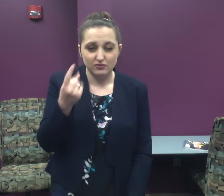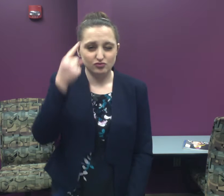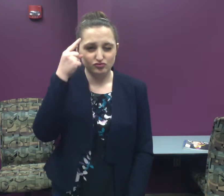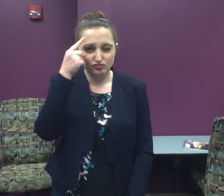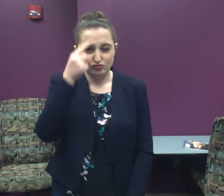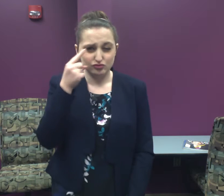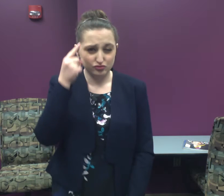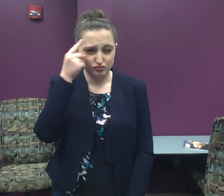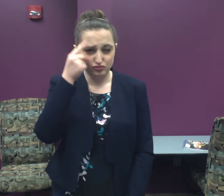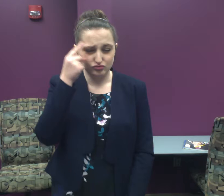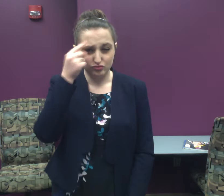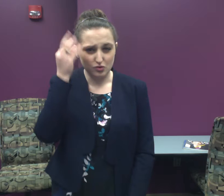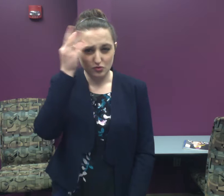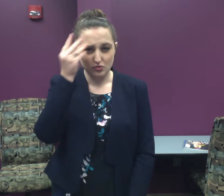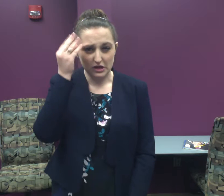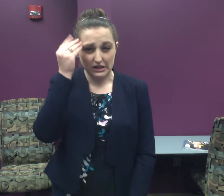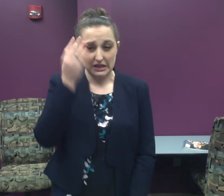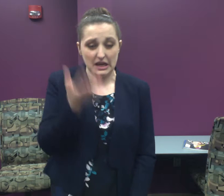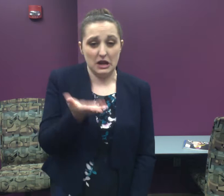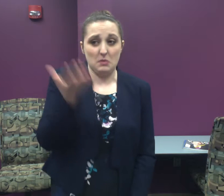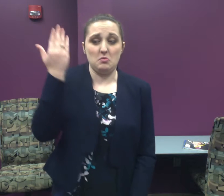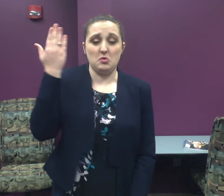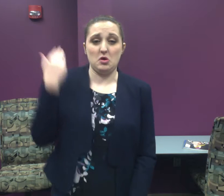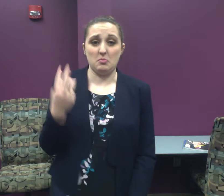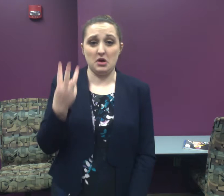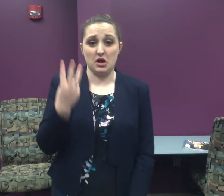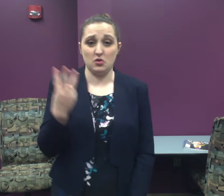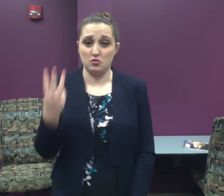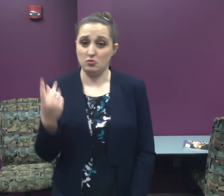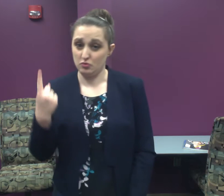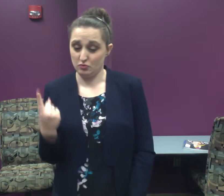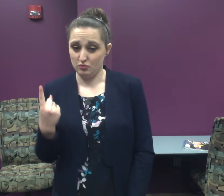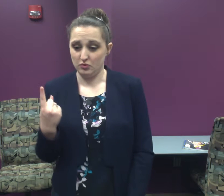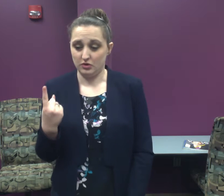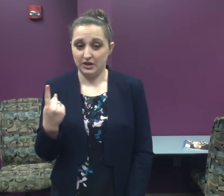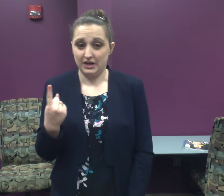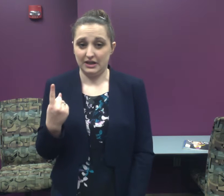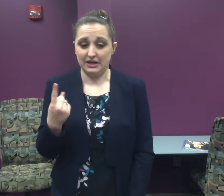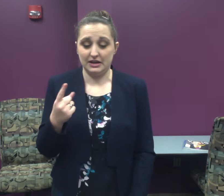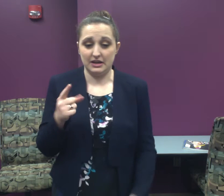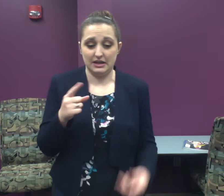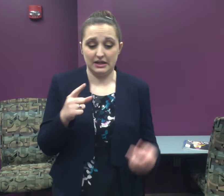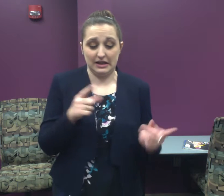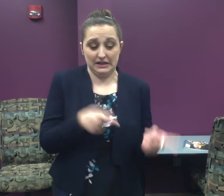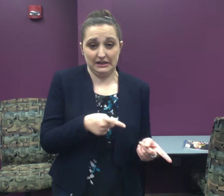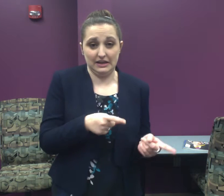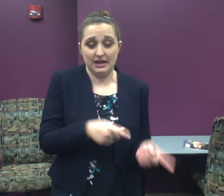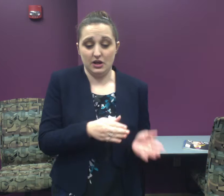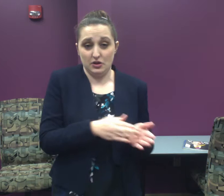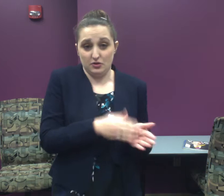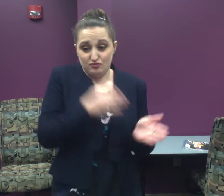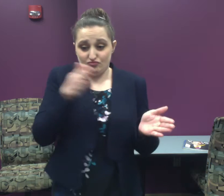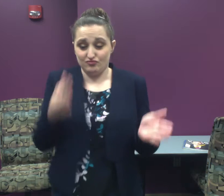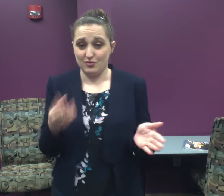during the 50s. One thing that the Russians did, and the United States stood by and let them was